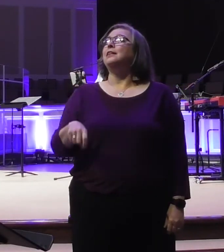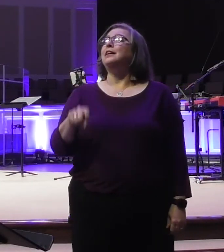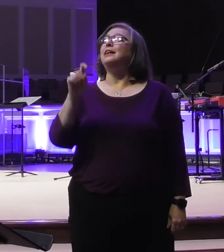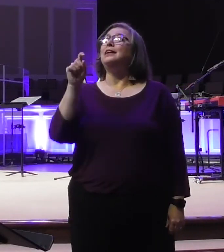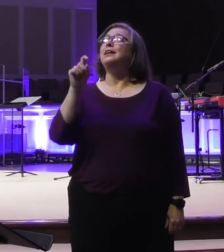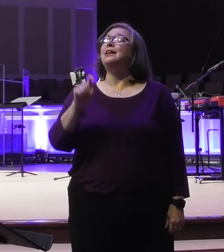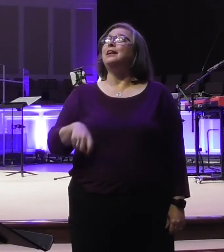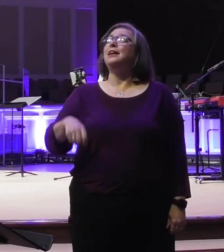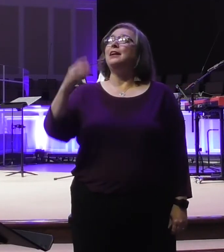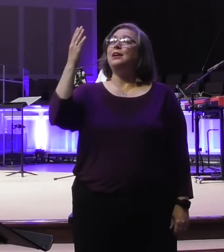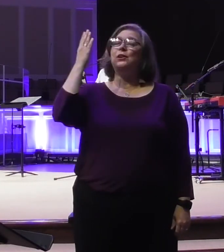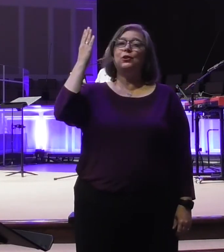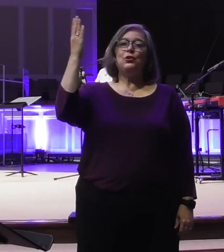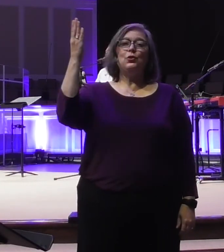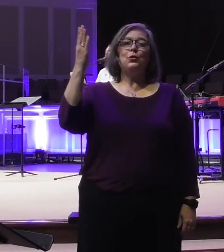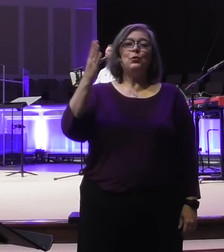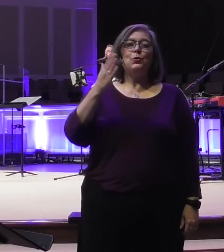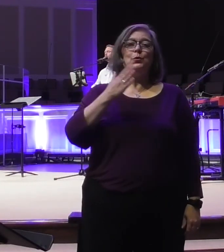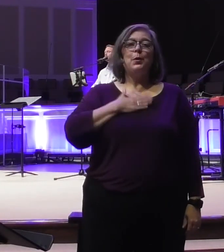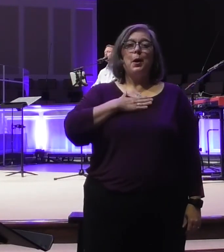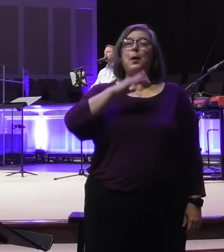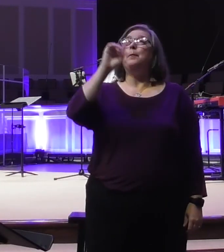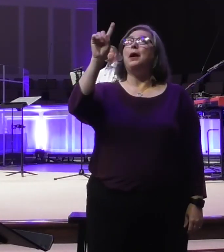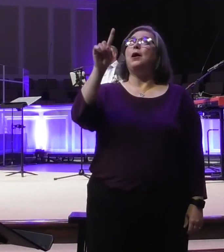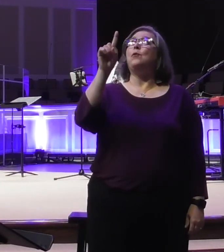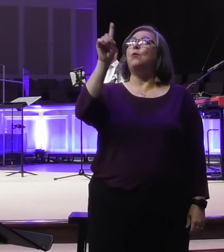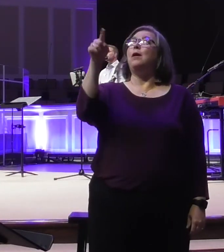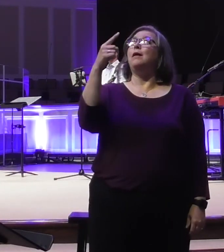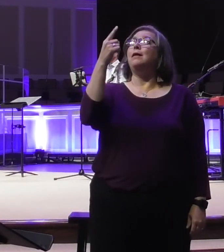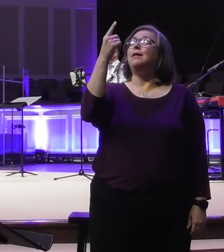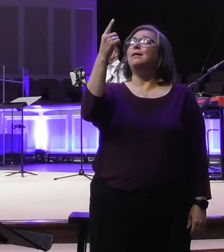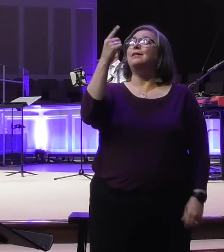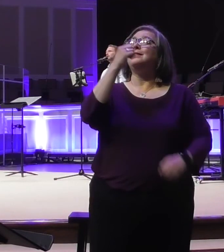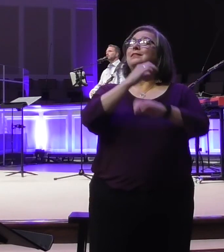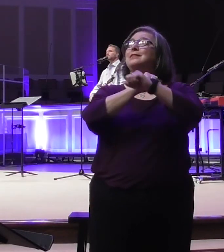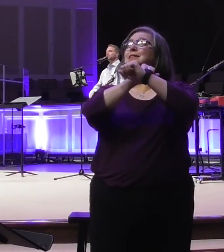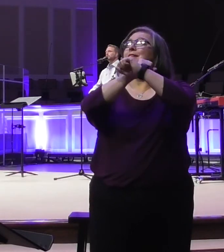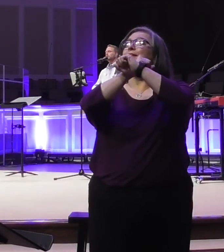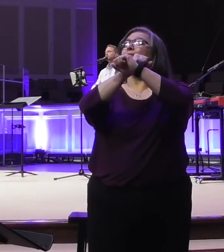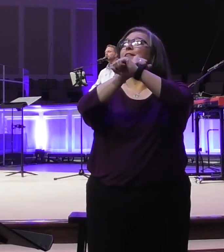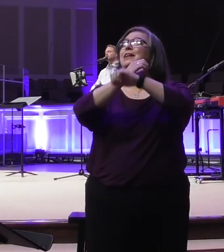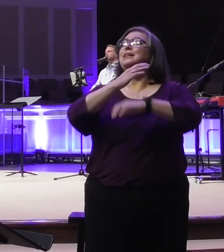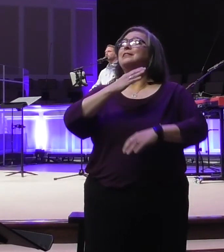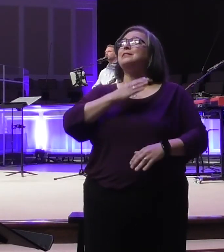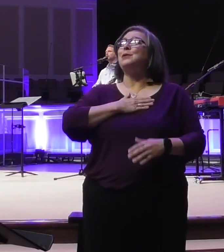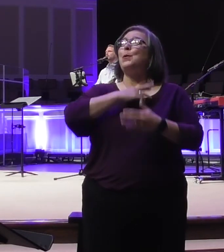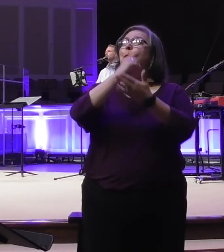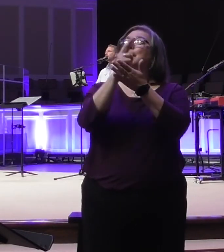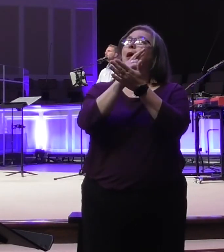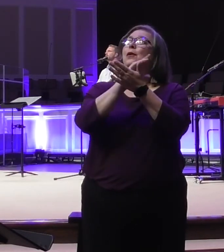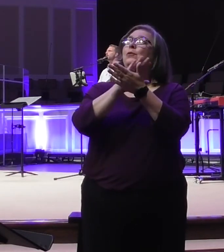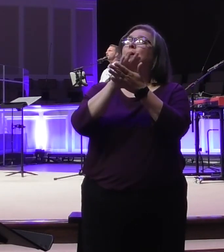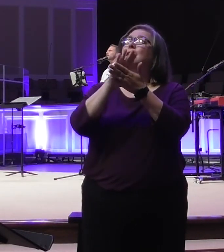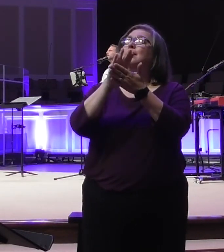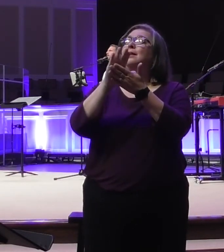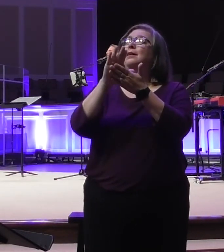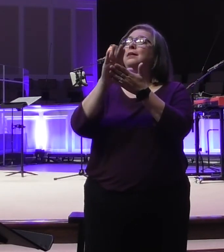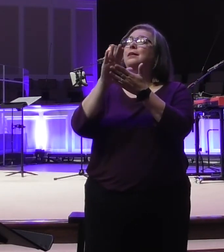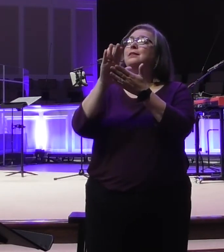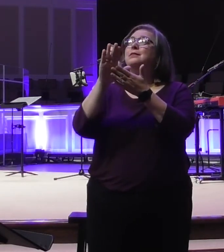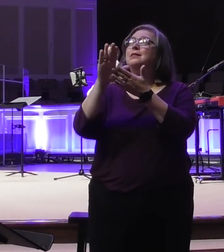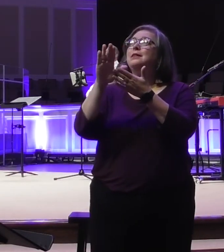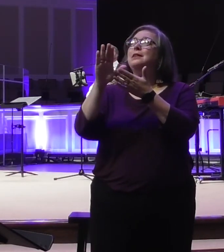I need you. My one defense, my